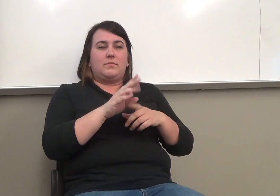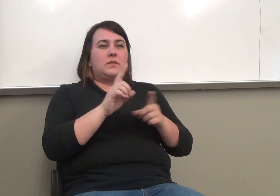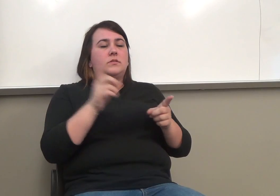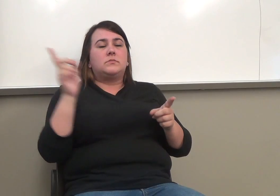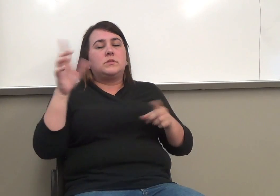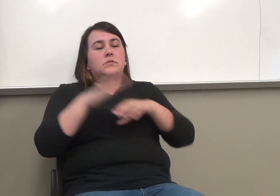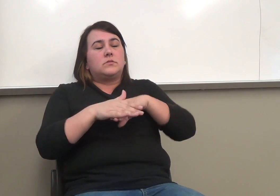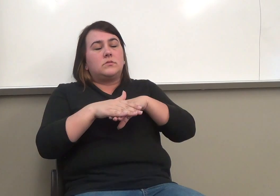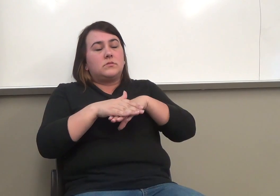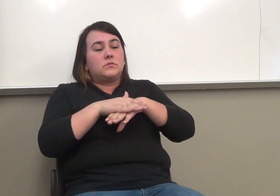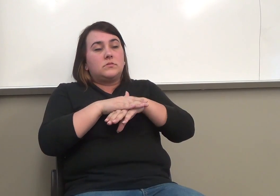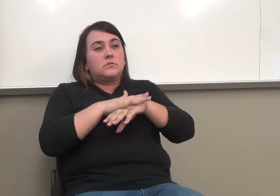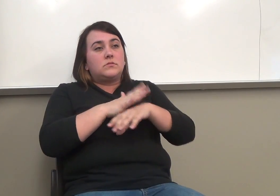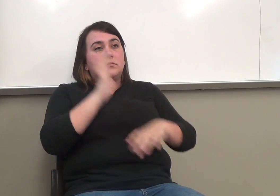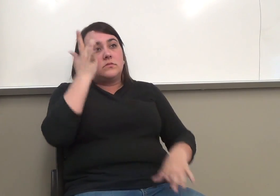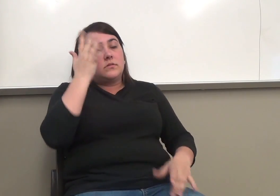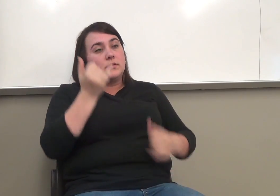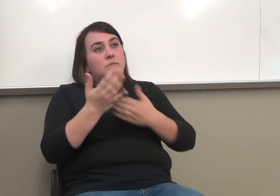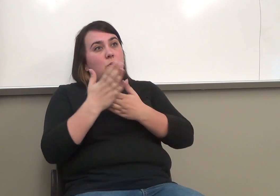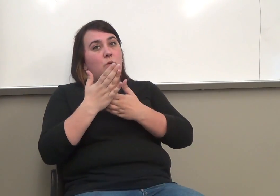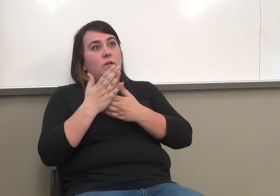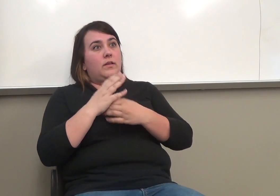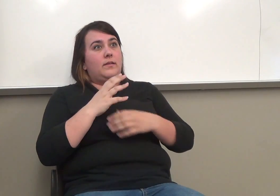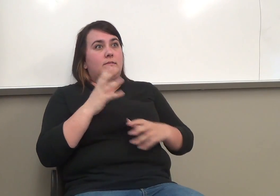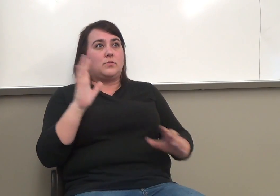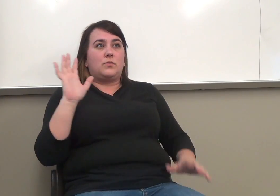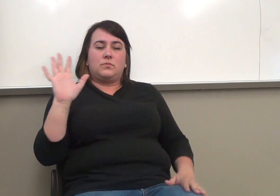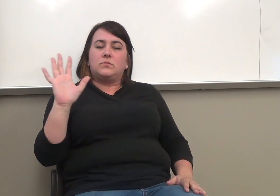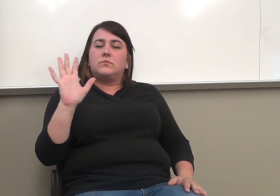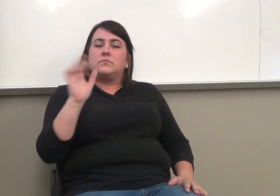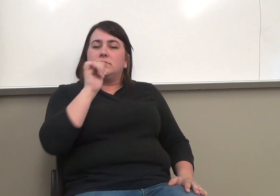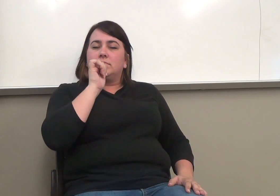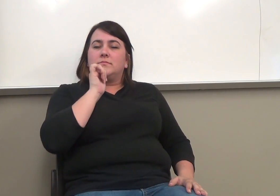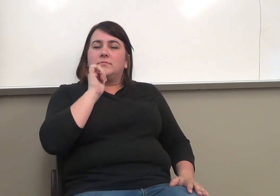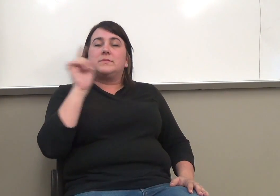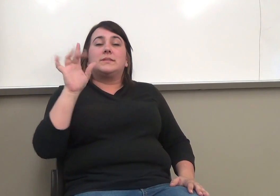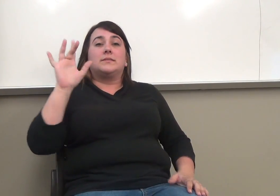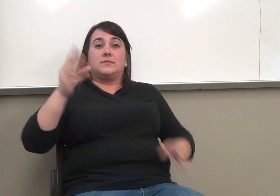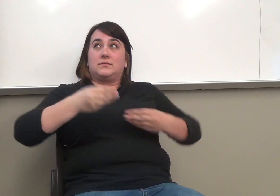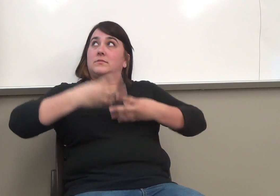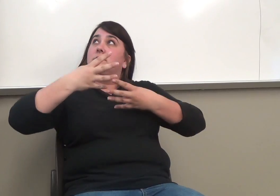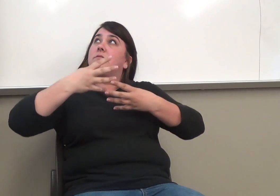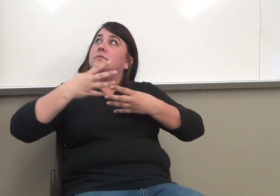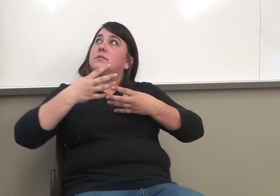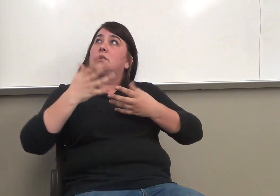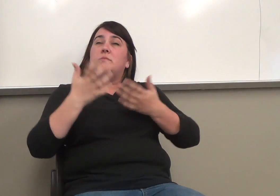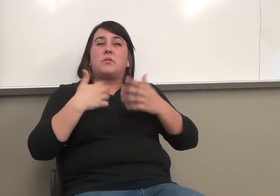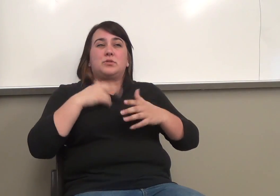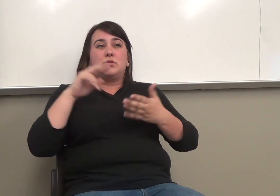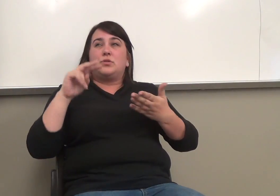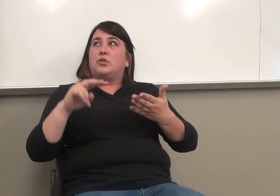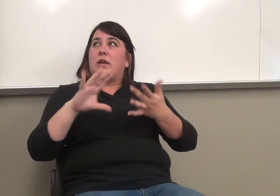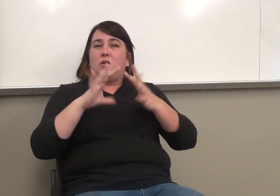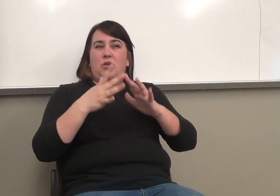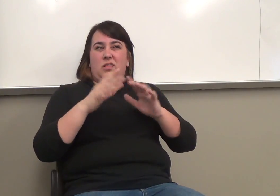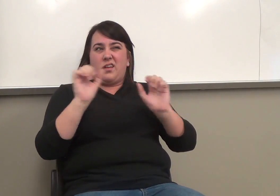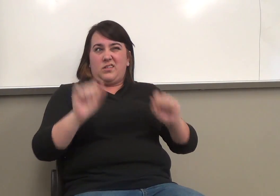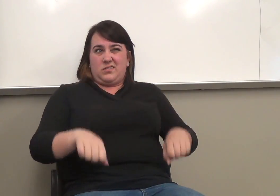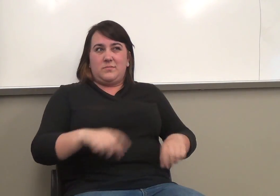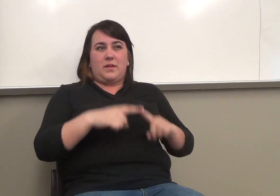slow, this one, slower than FBC usually is. So this is this thing. You guys probably can just look at it online. But I'm, like I say, I'm